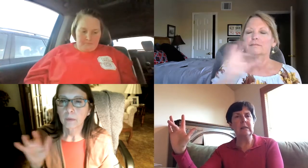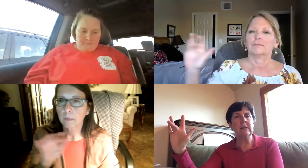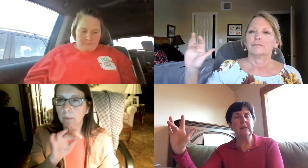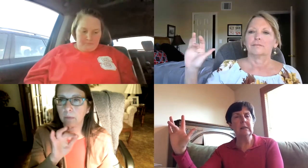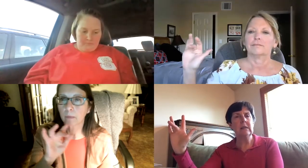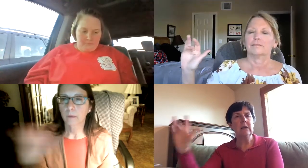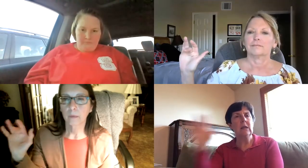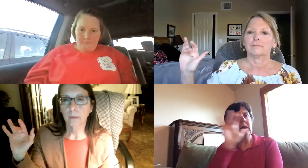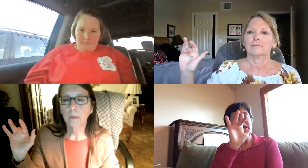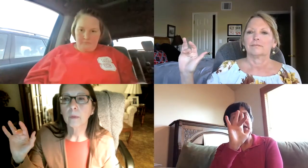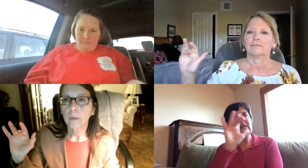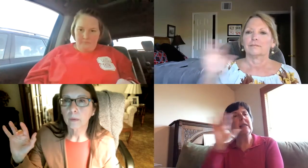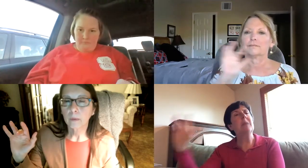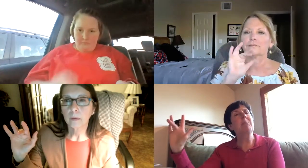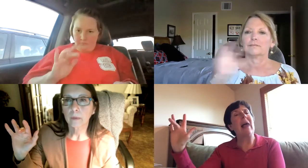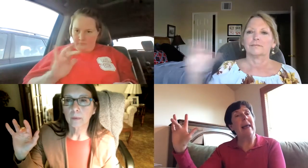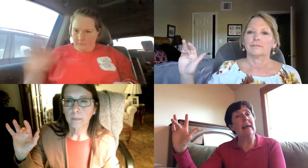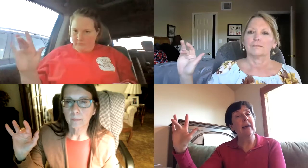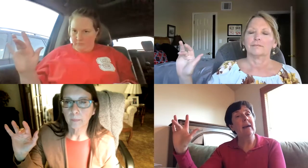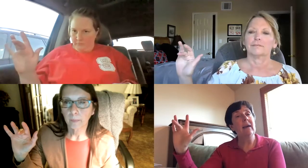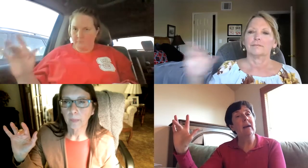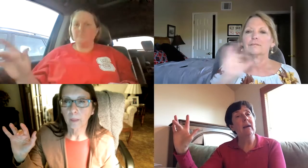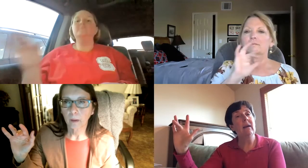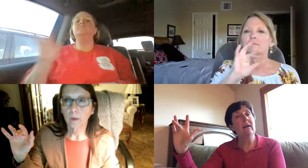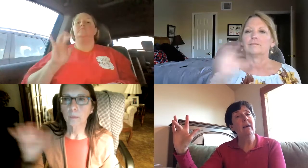this, it's like blank.